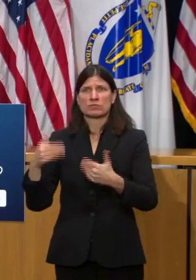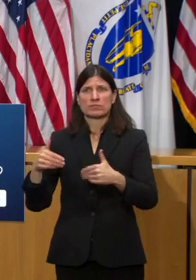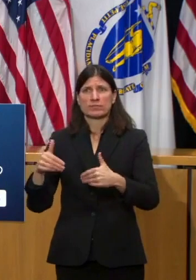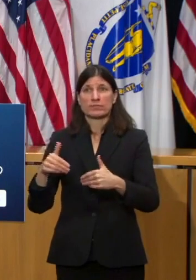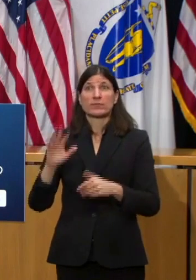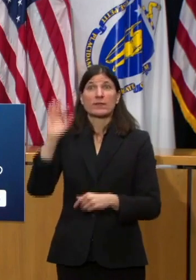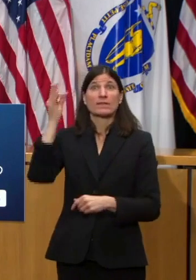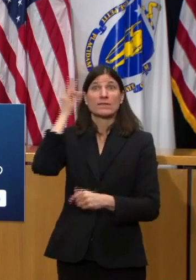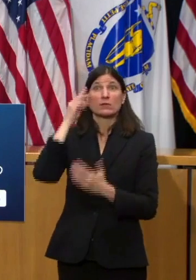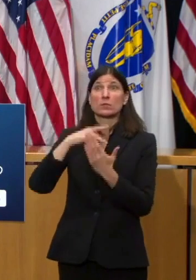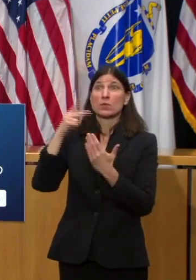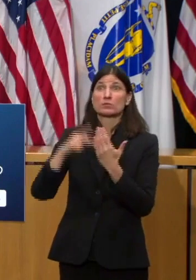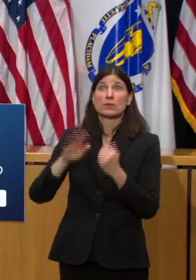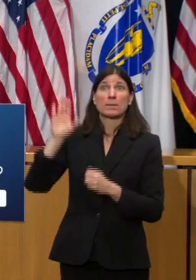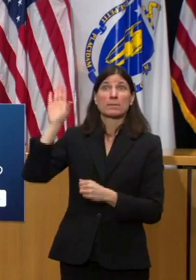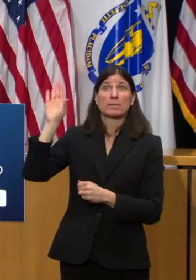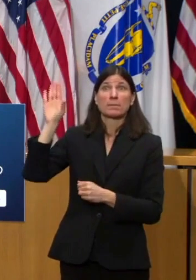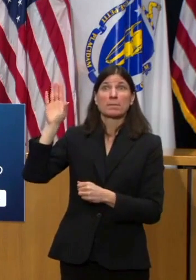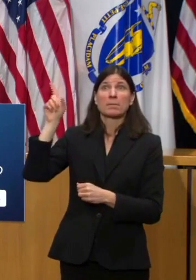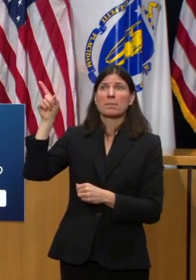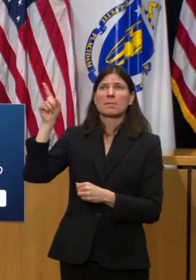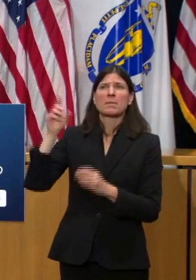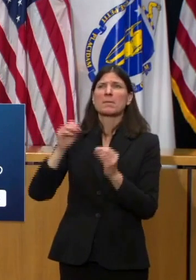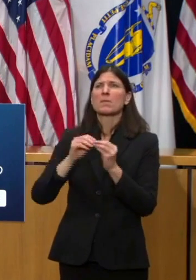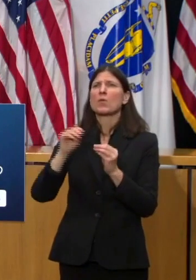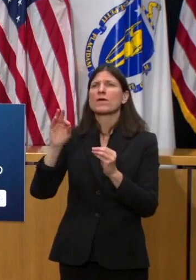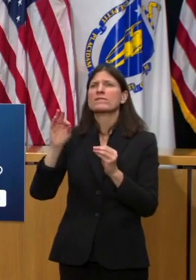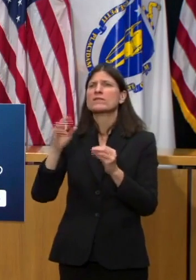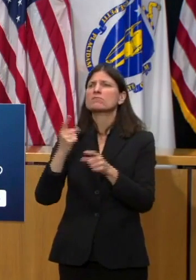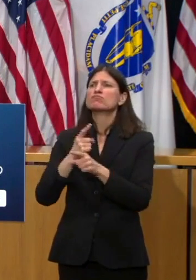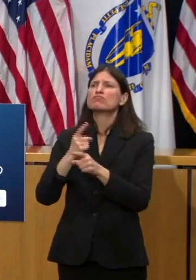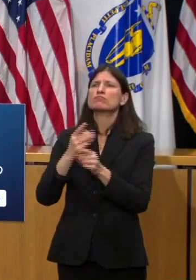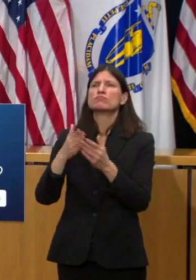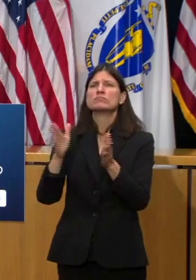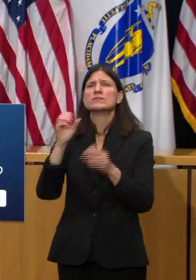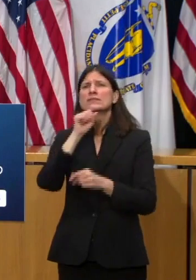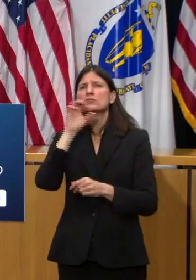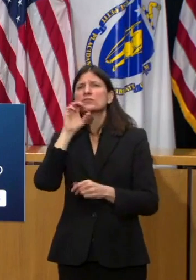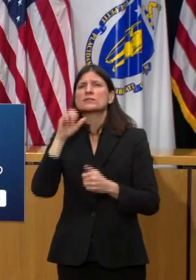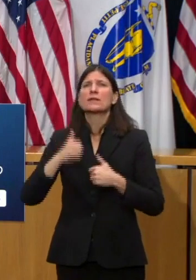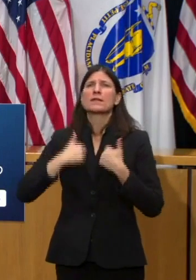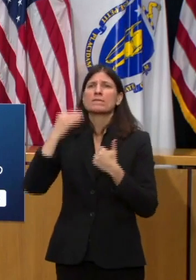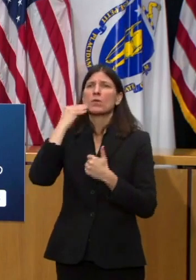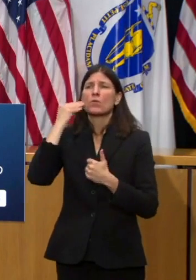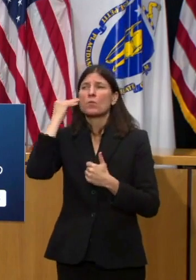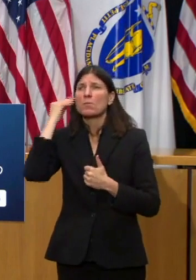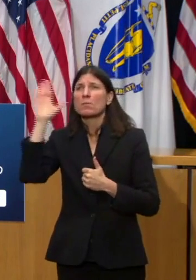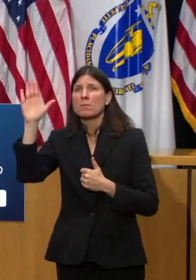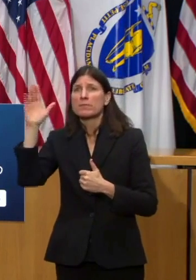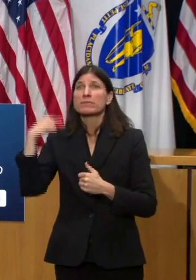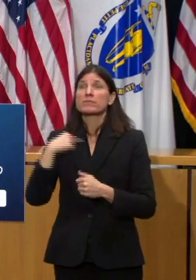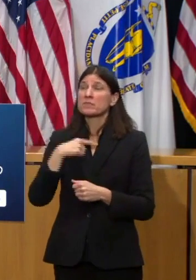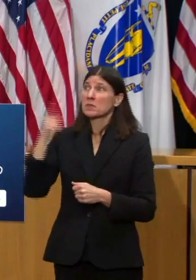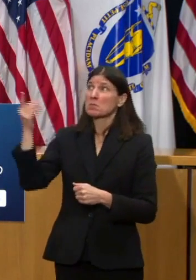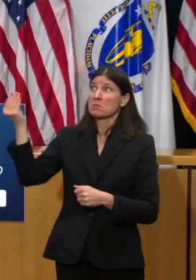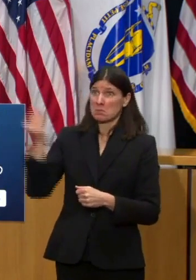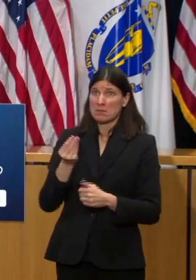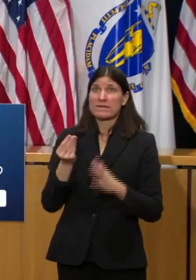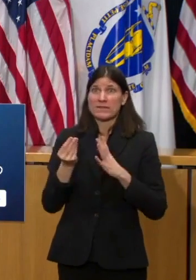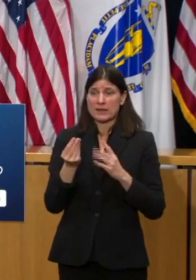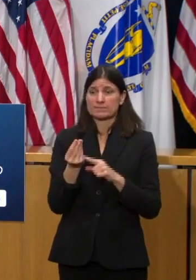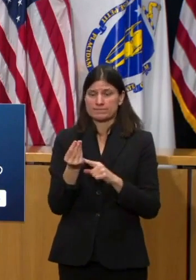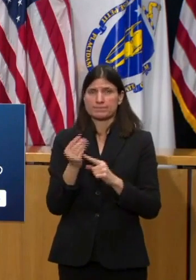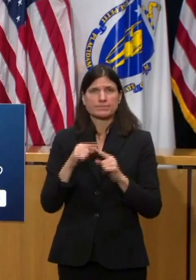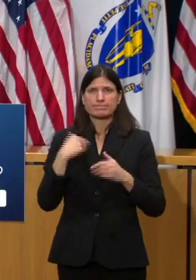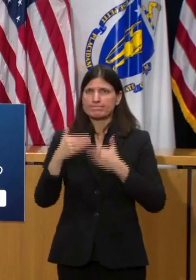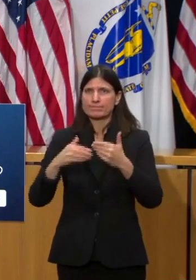was a federal program, but we put a lot of work into making sure that that was done in as thorough and as aggressive as way as it possibly